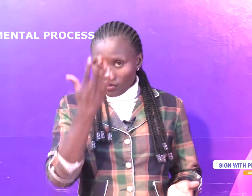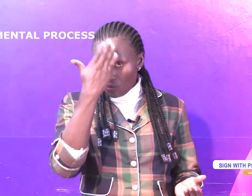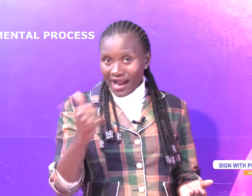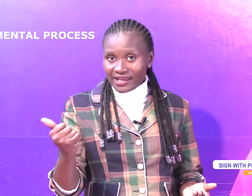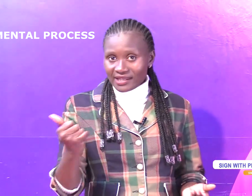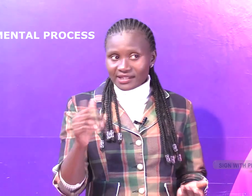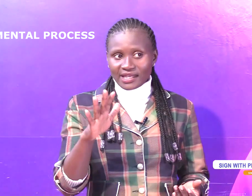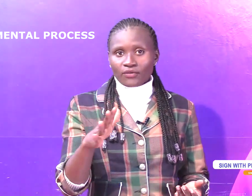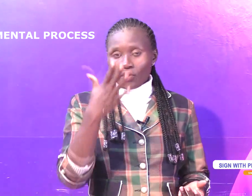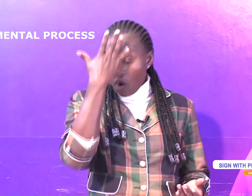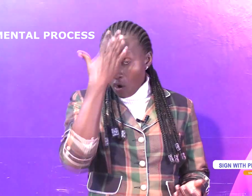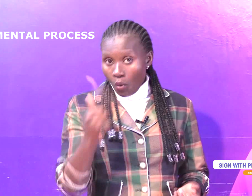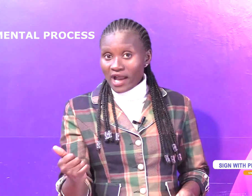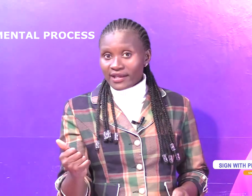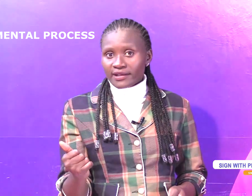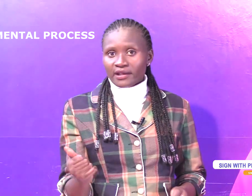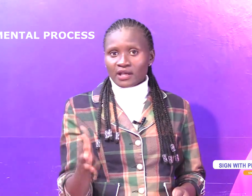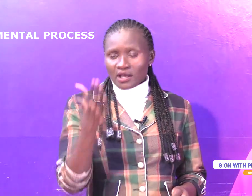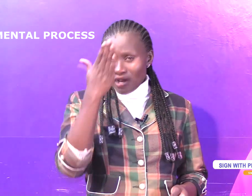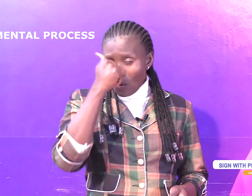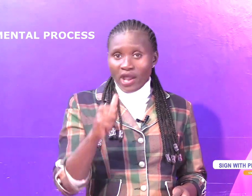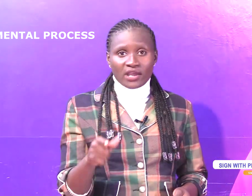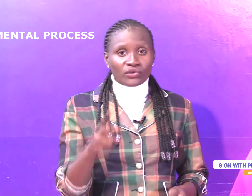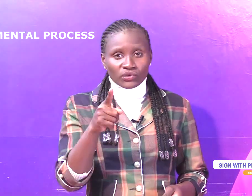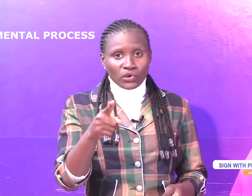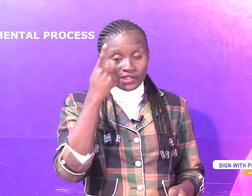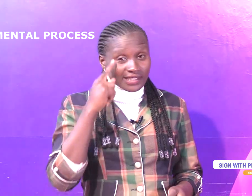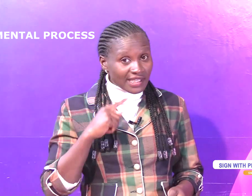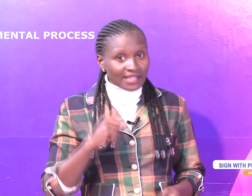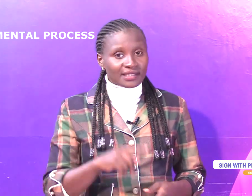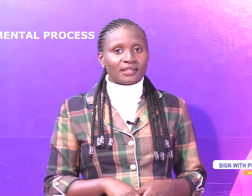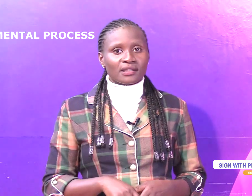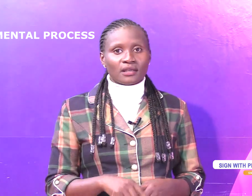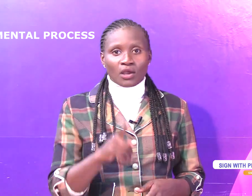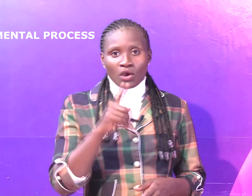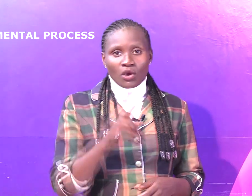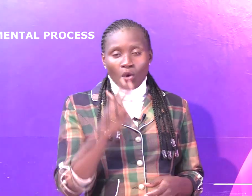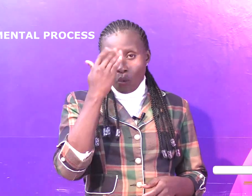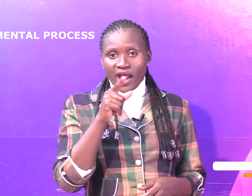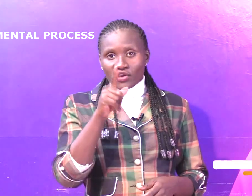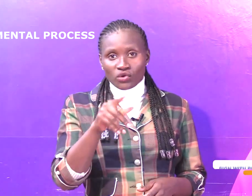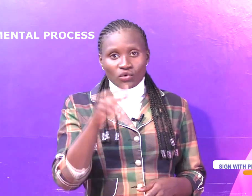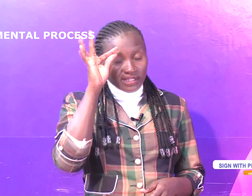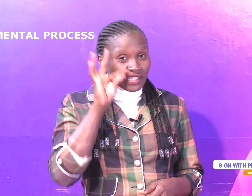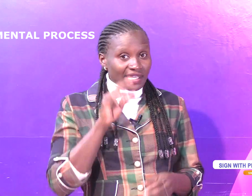This sign for why are you so serious? Why you serious? Very.